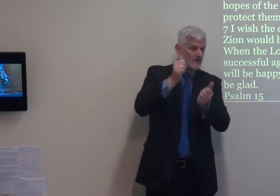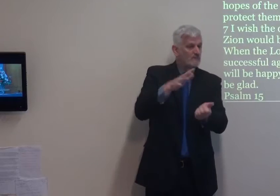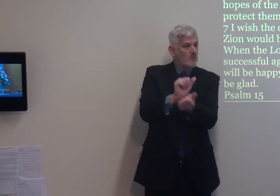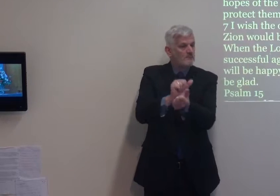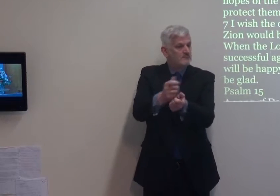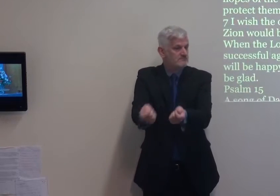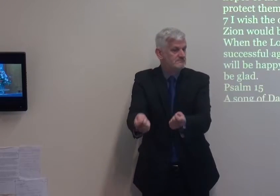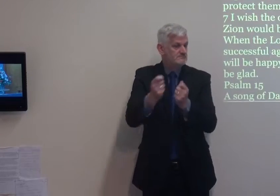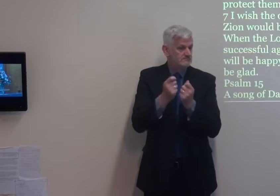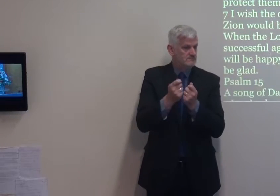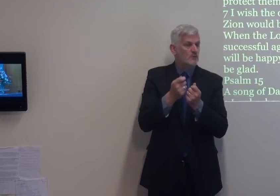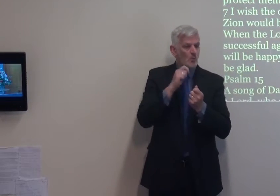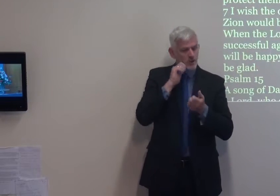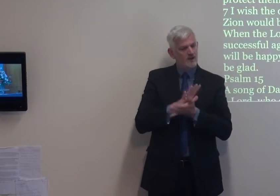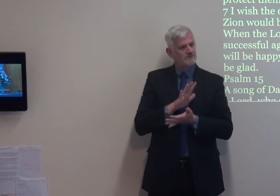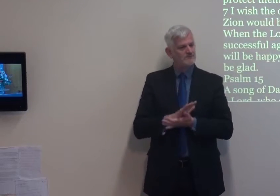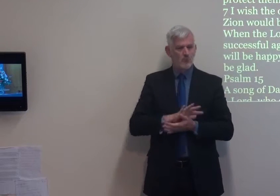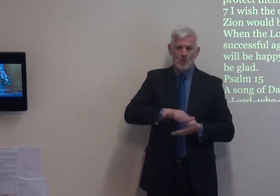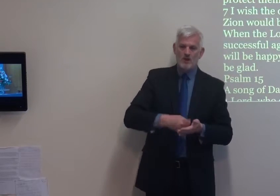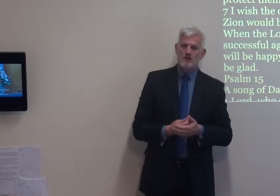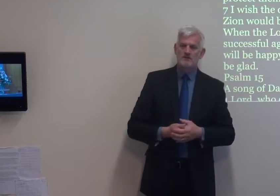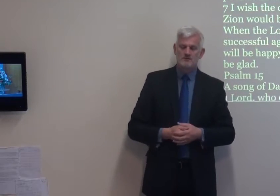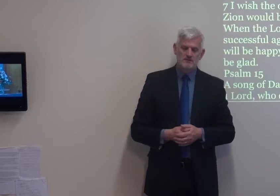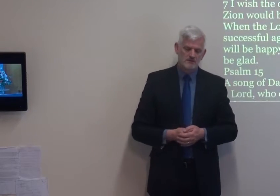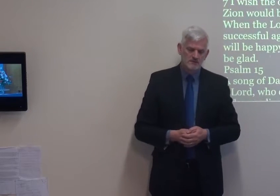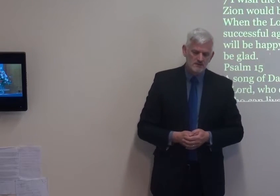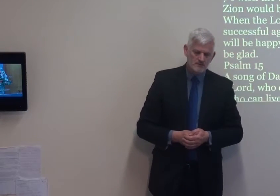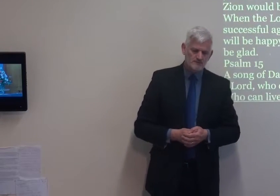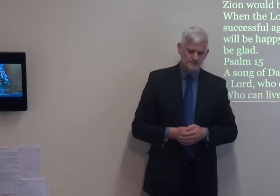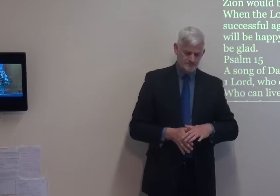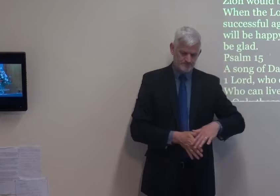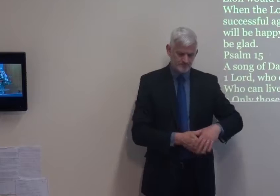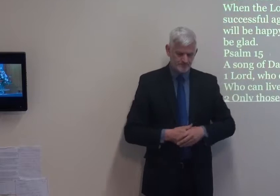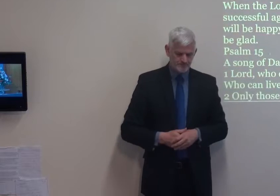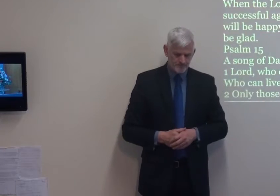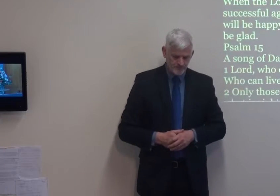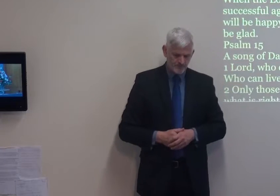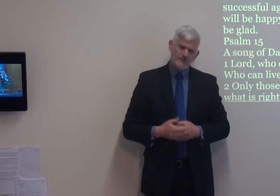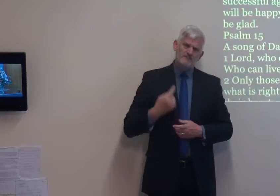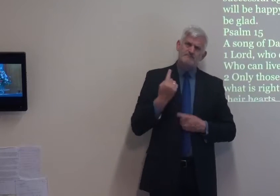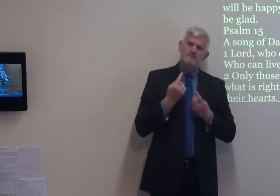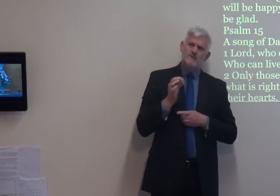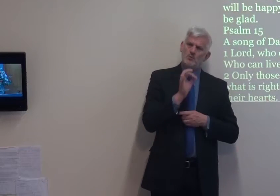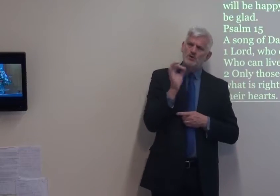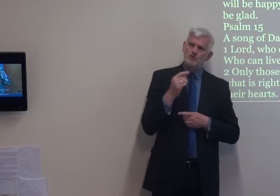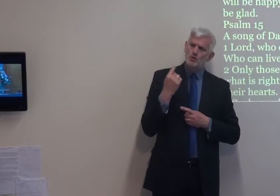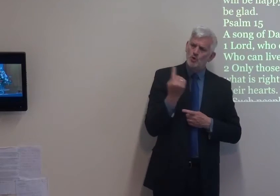glad. Lord, who shall abide in thy tabernacle? Who shall